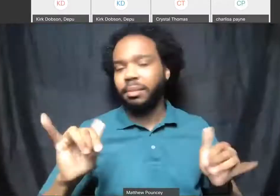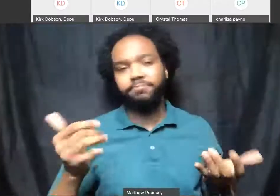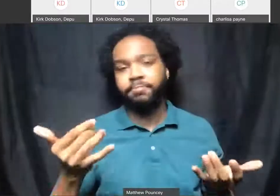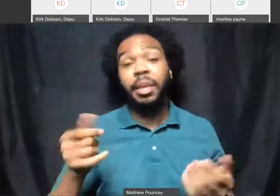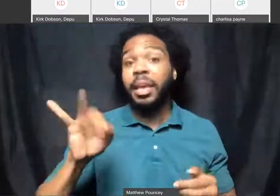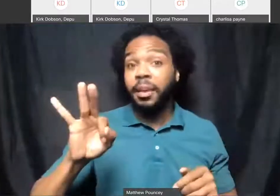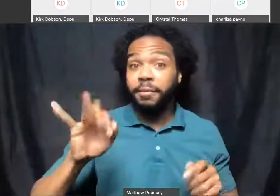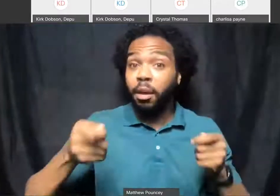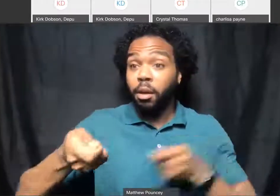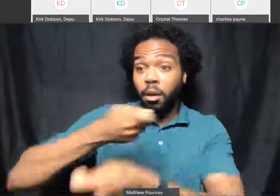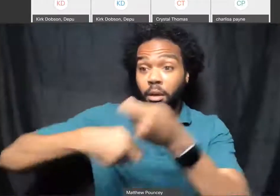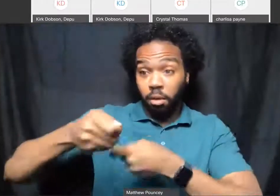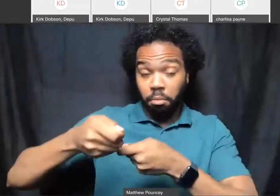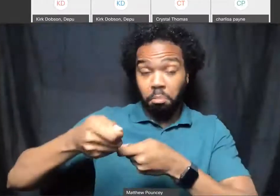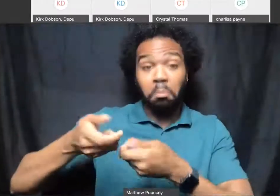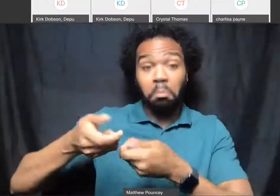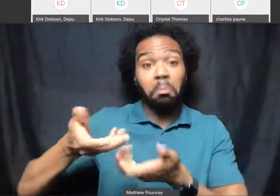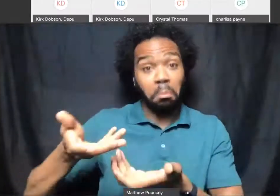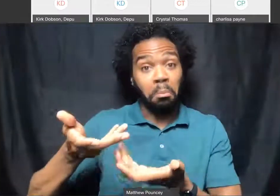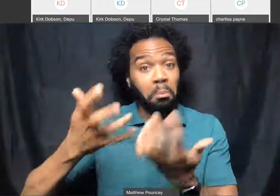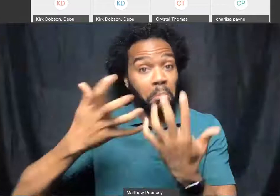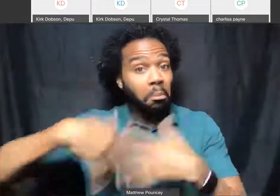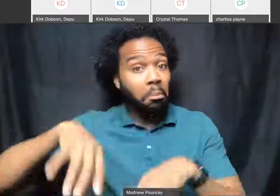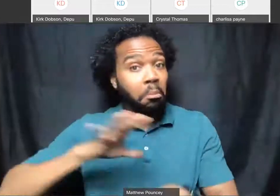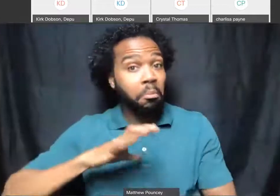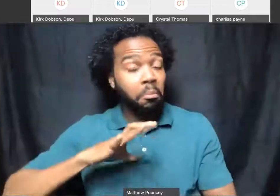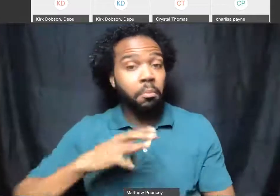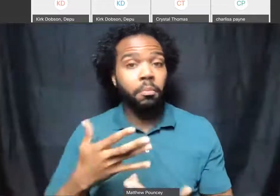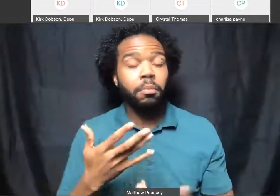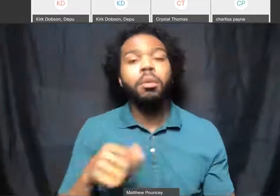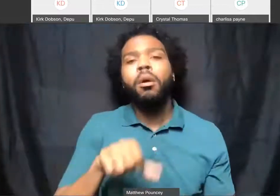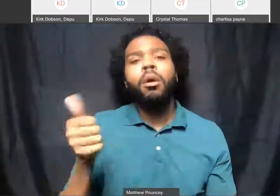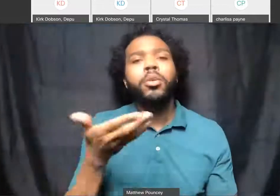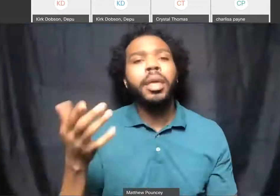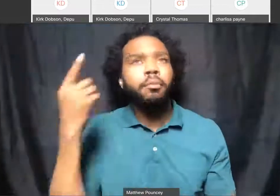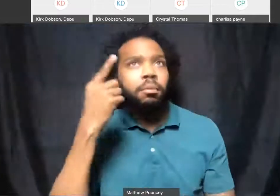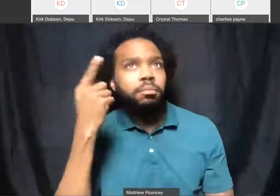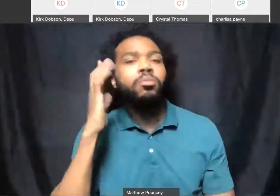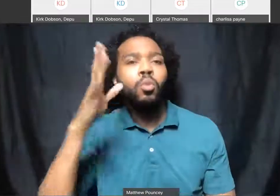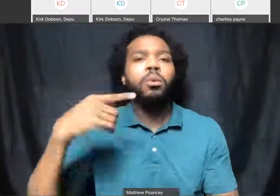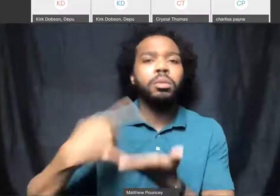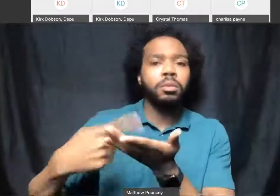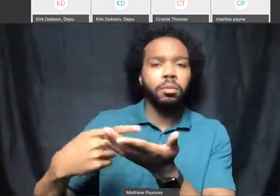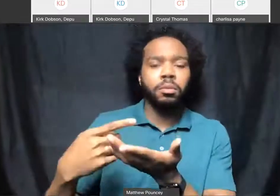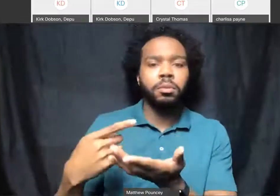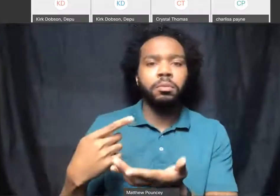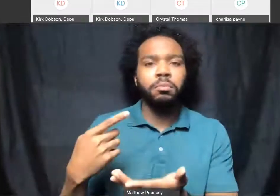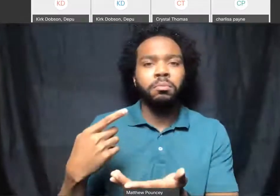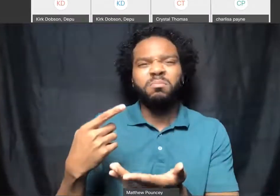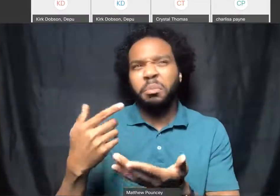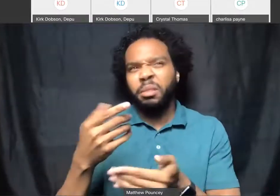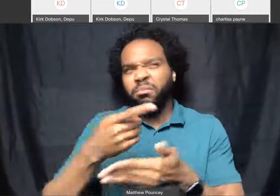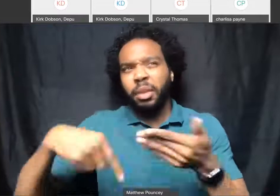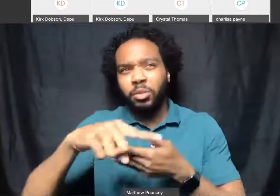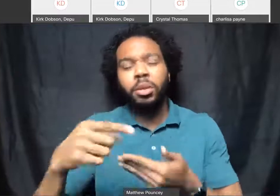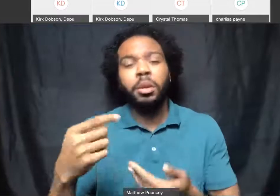that manner, that could work. The other thing we're considering, and we'll be talking about this early next week, so I'm hoping that by